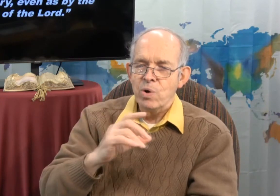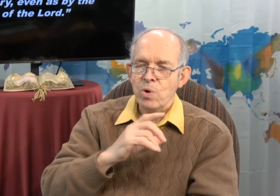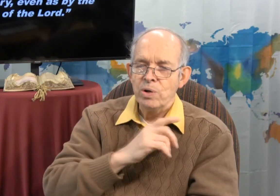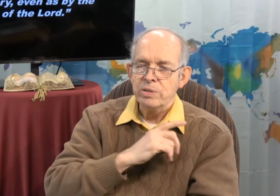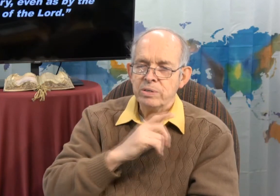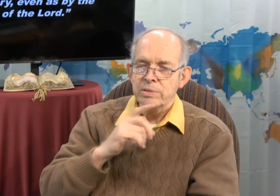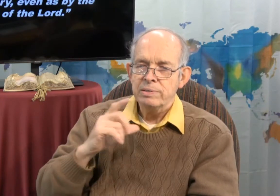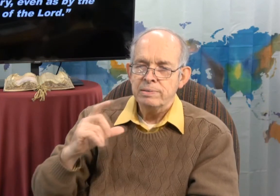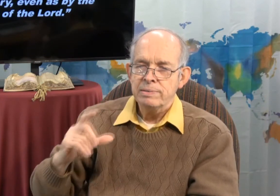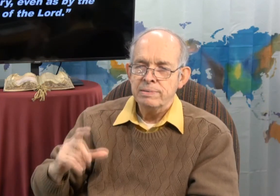Lord.